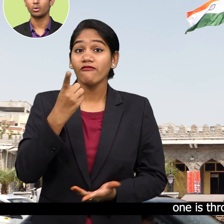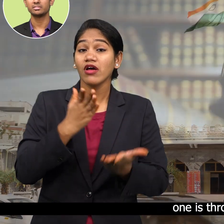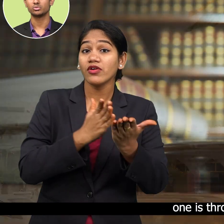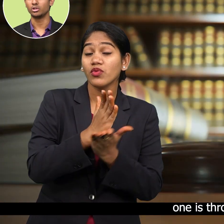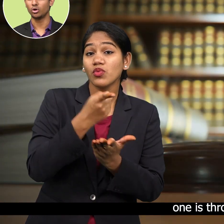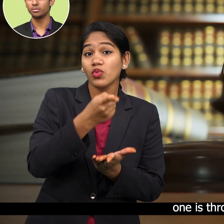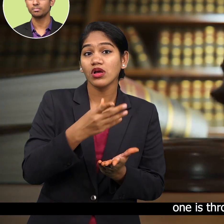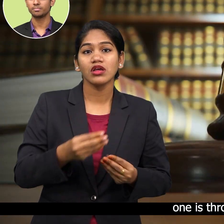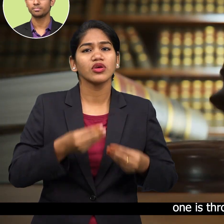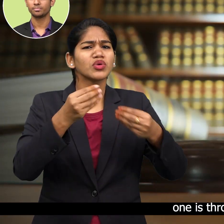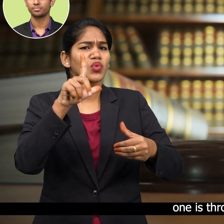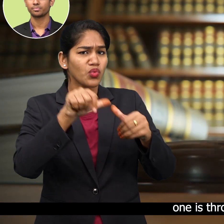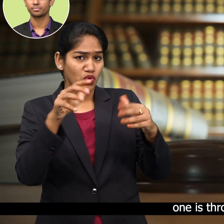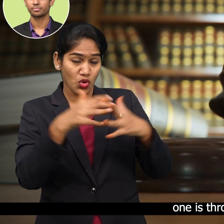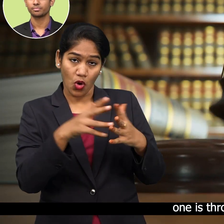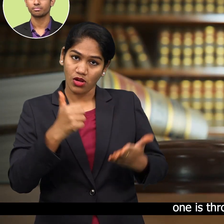One is through the law,